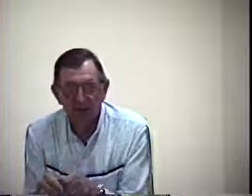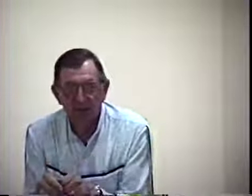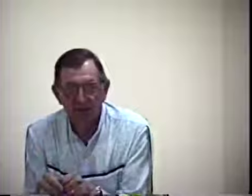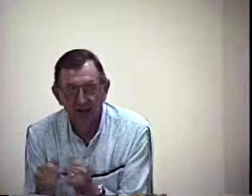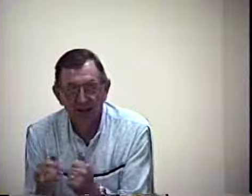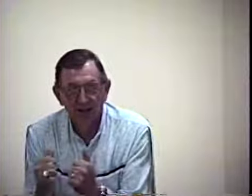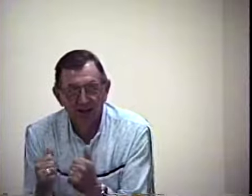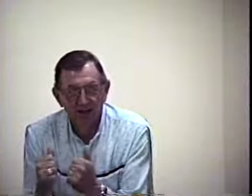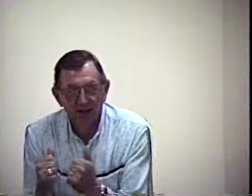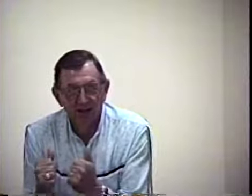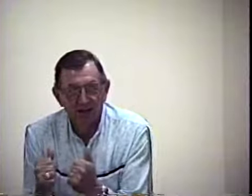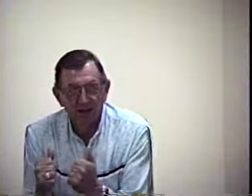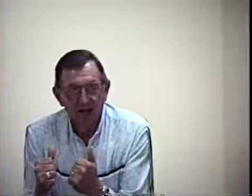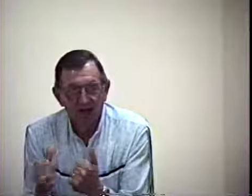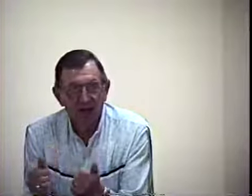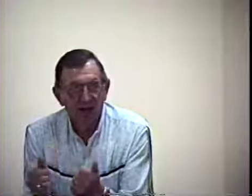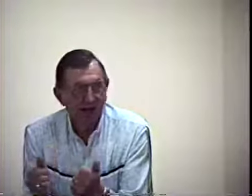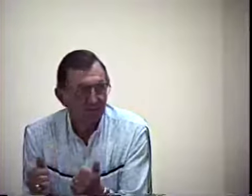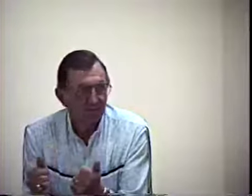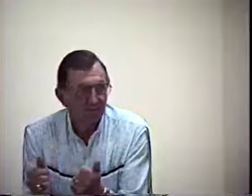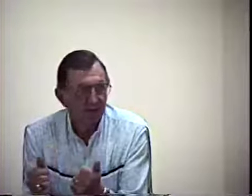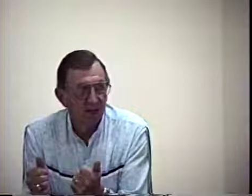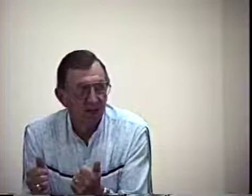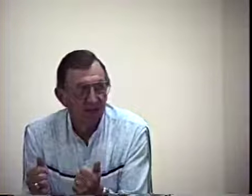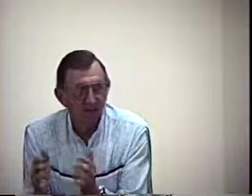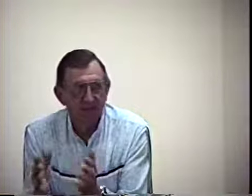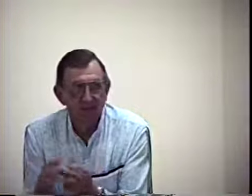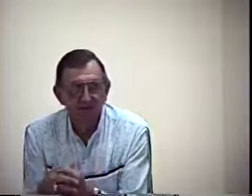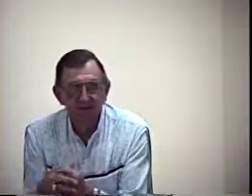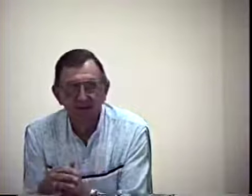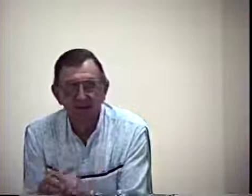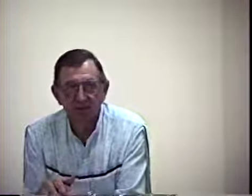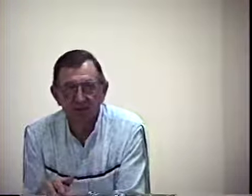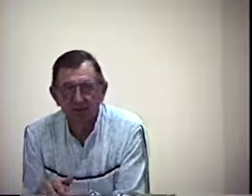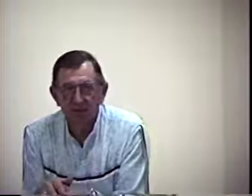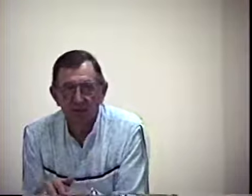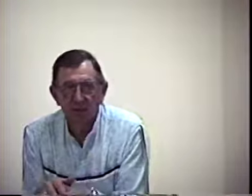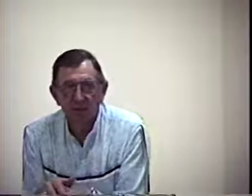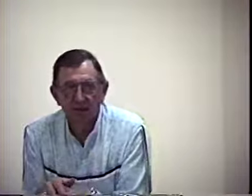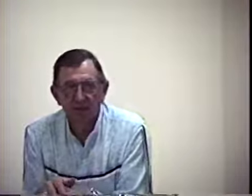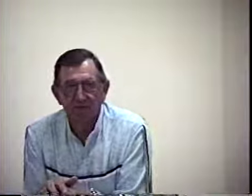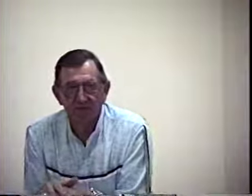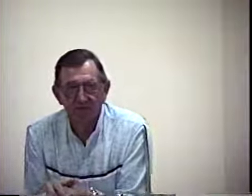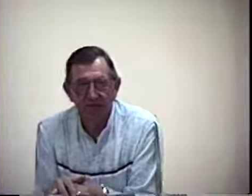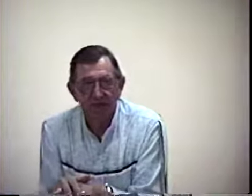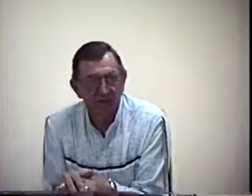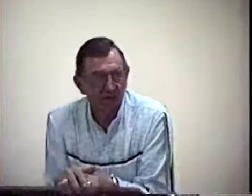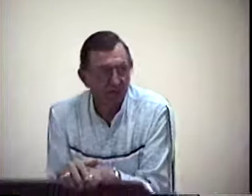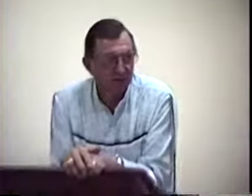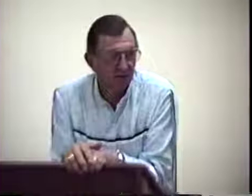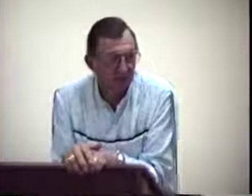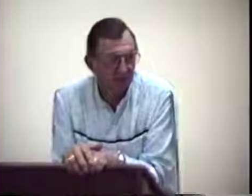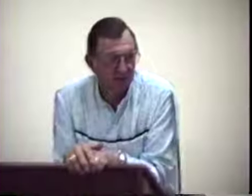be and retain it. And as many as these students that have come into our advanced class, I think was very